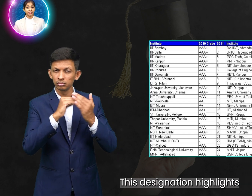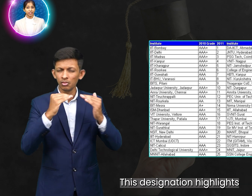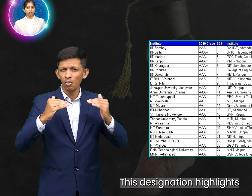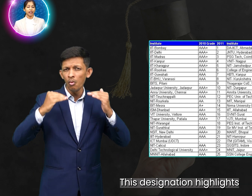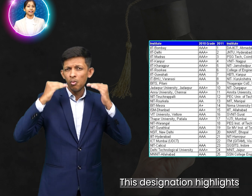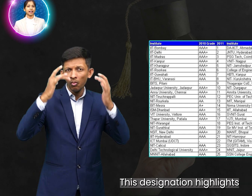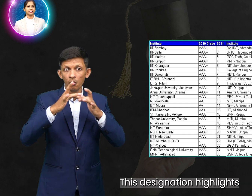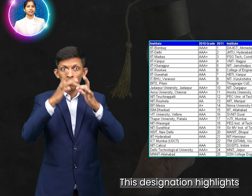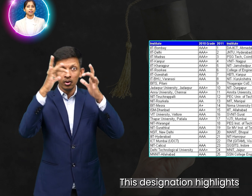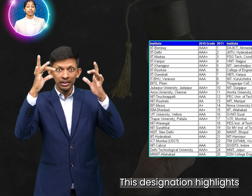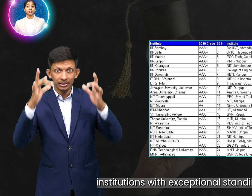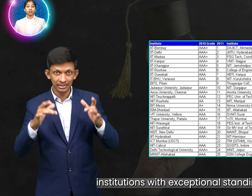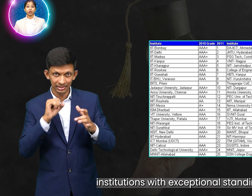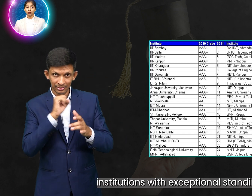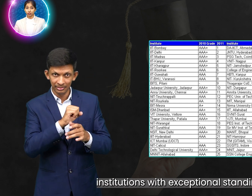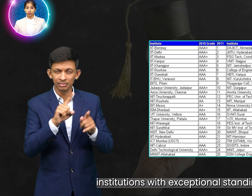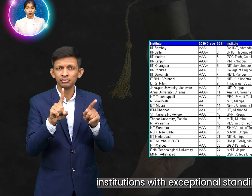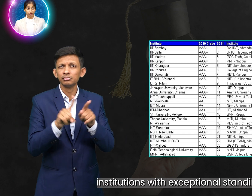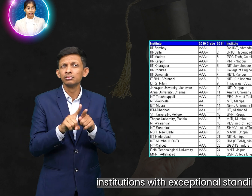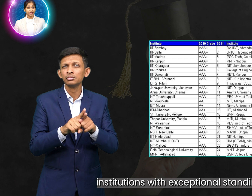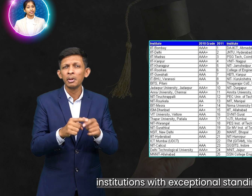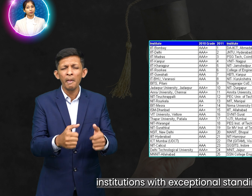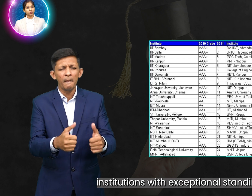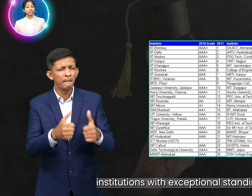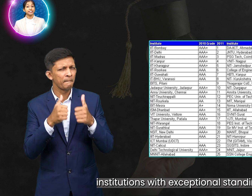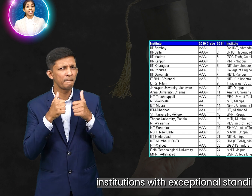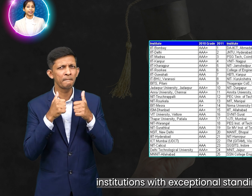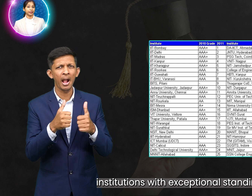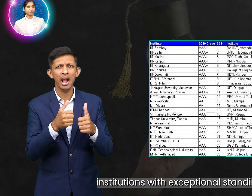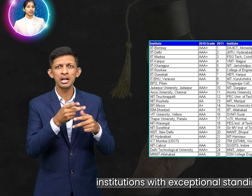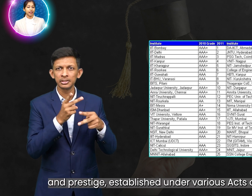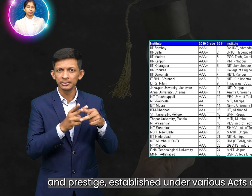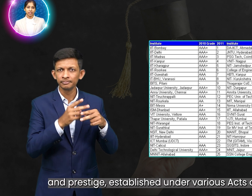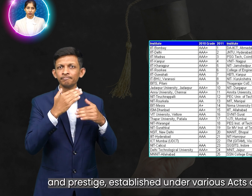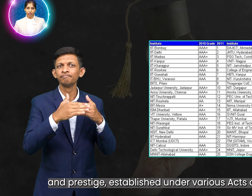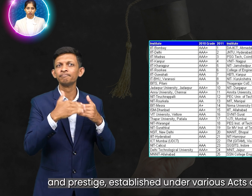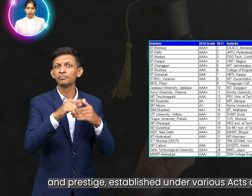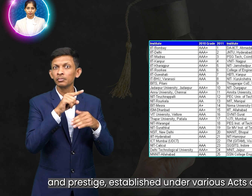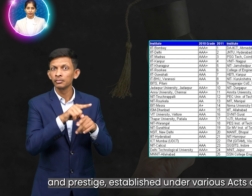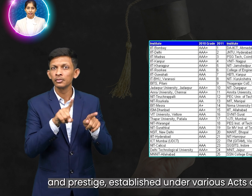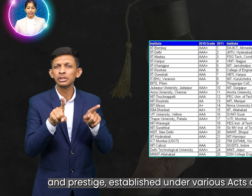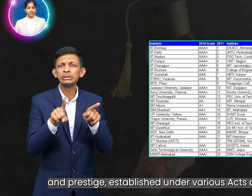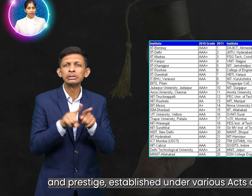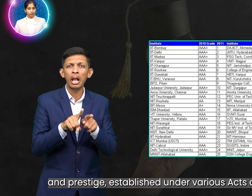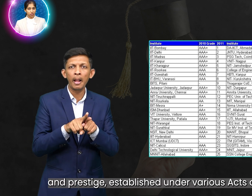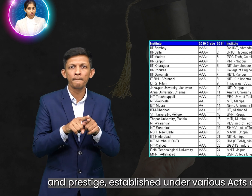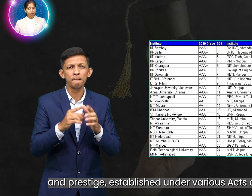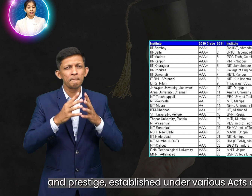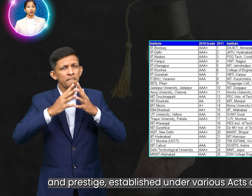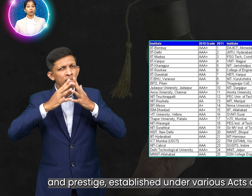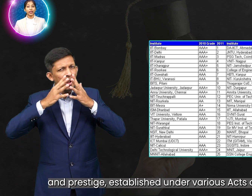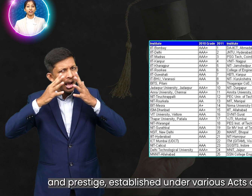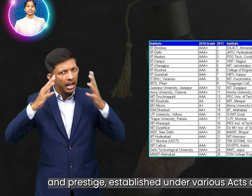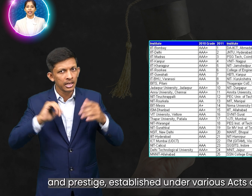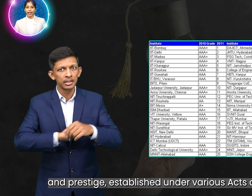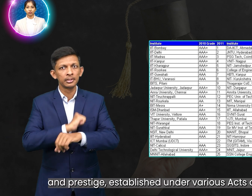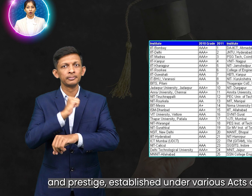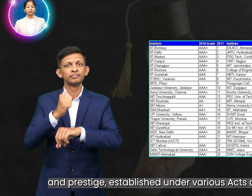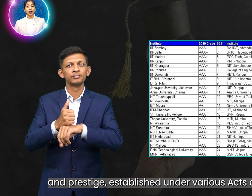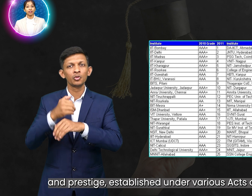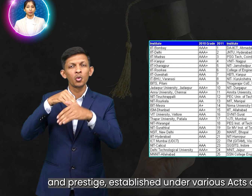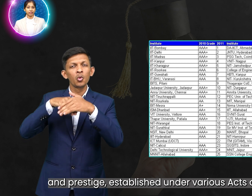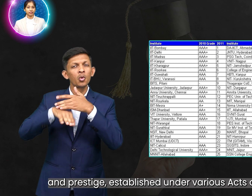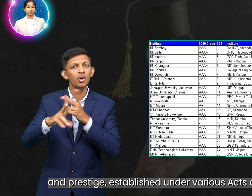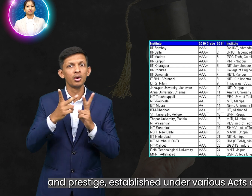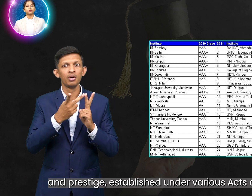This designation highlights institutions with exceptional standing and prestige, established under various Acts